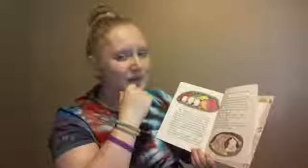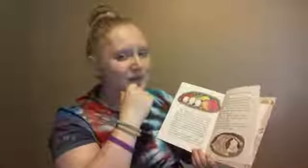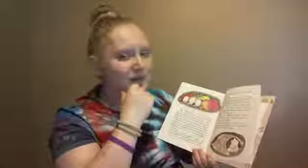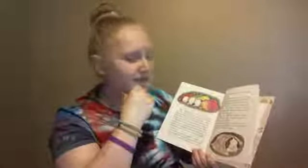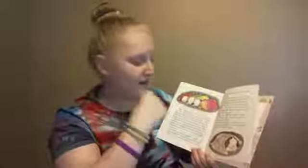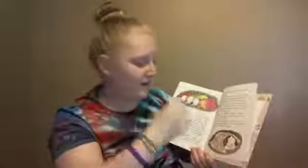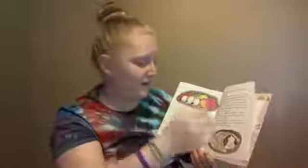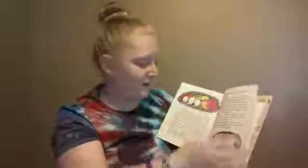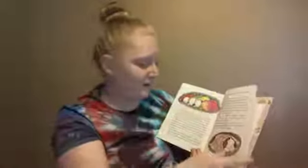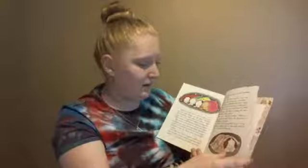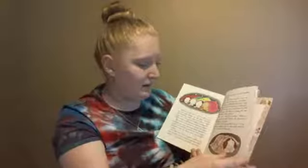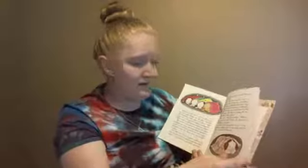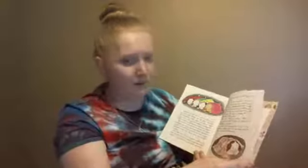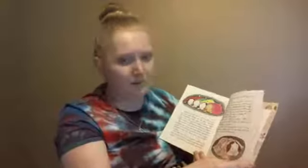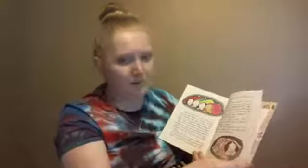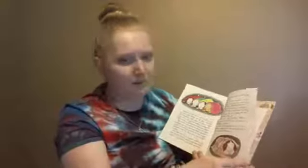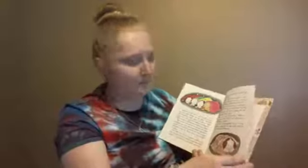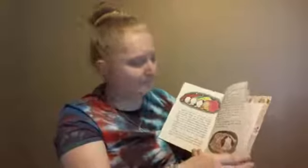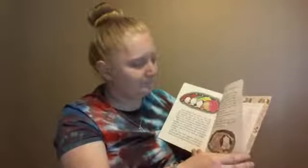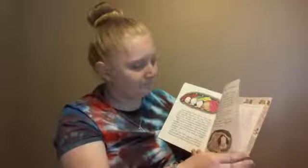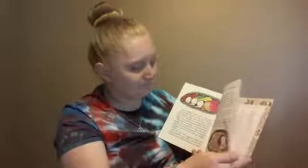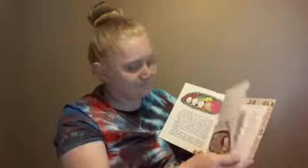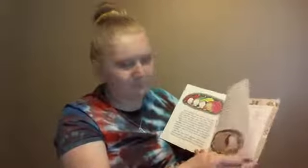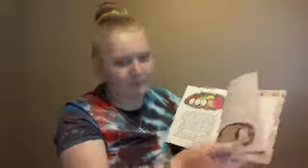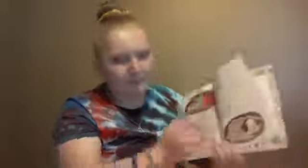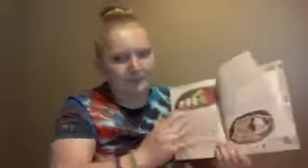very sorry for himself.